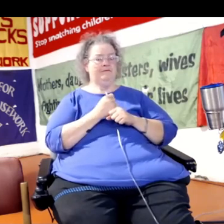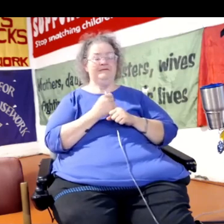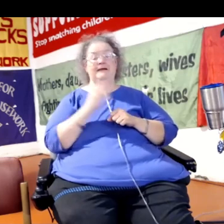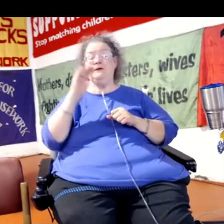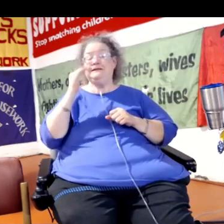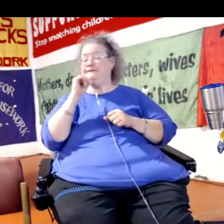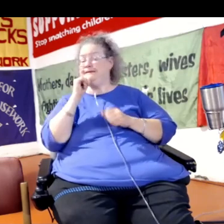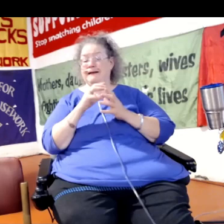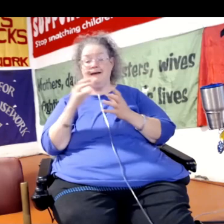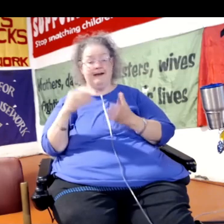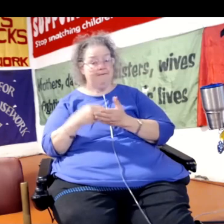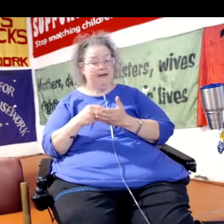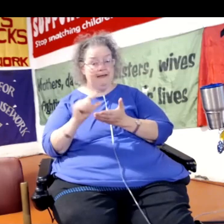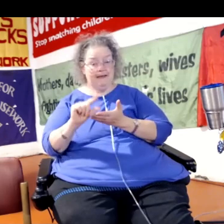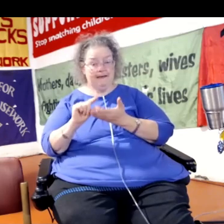money,